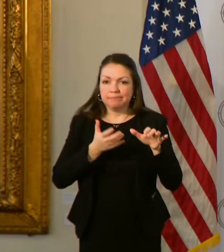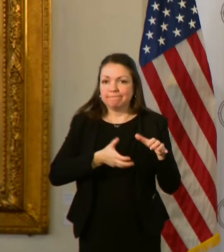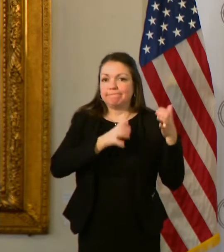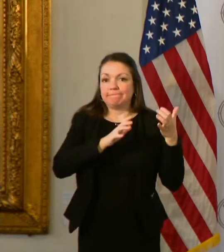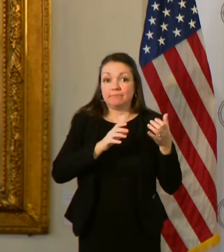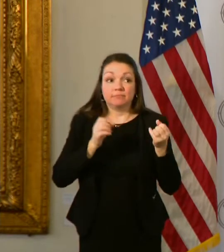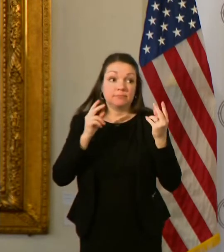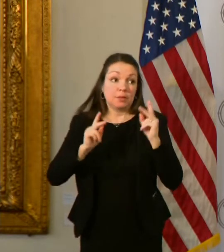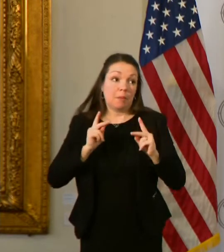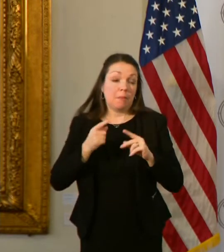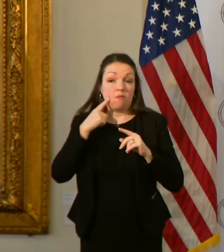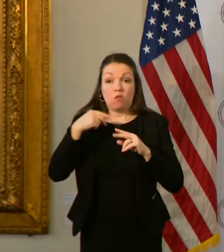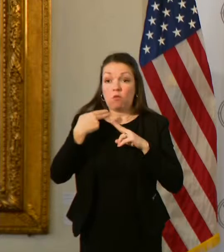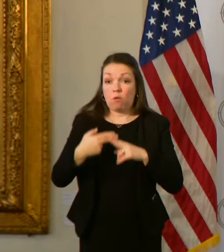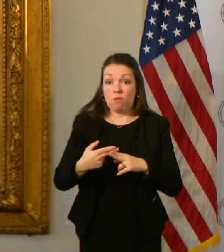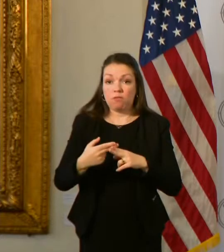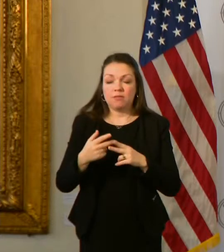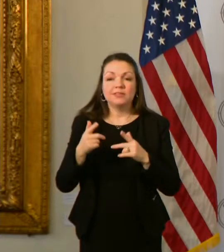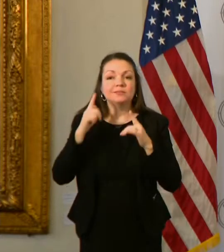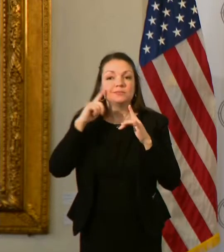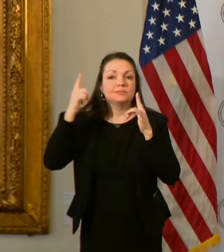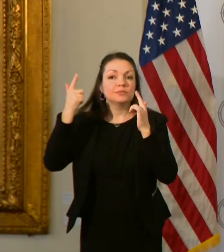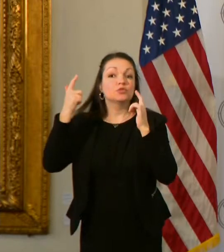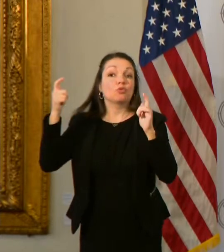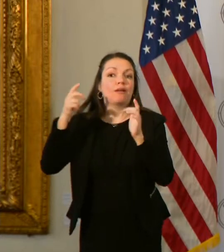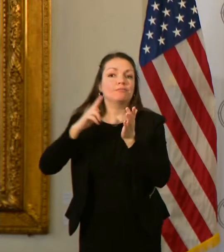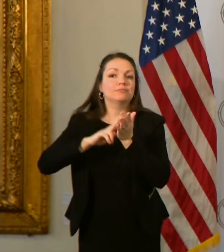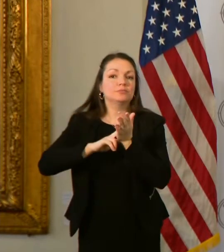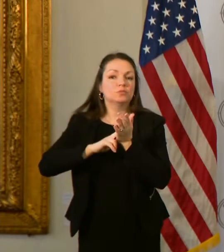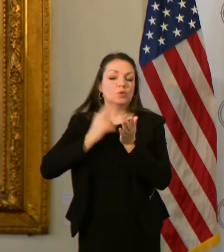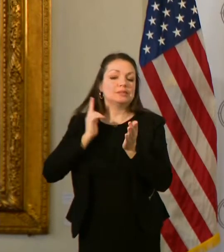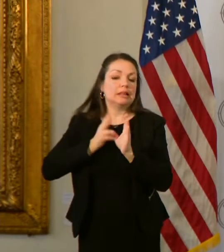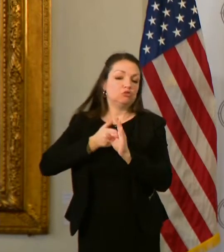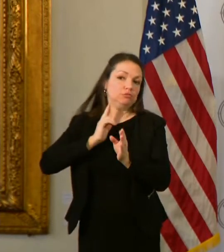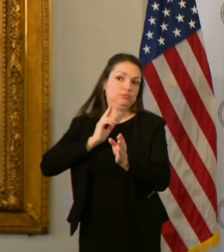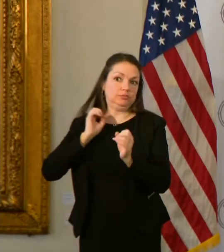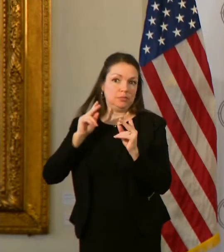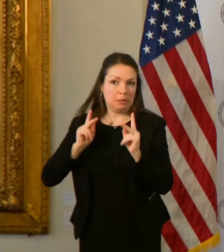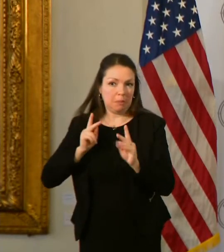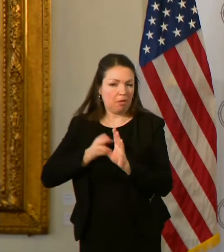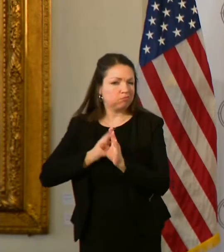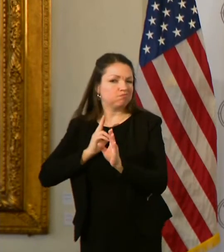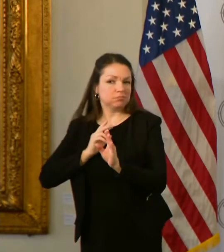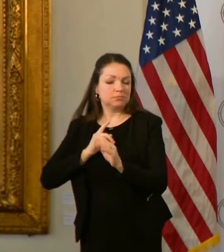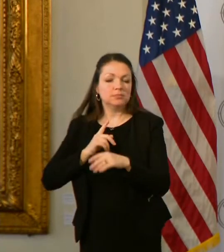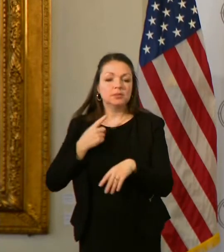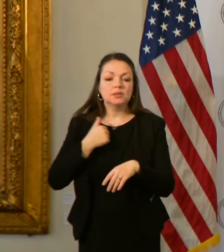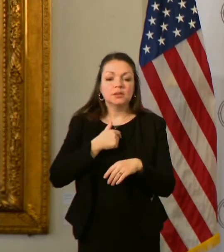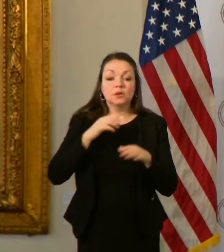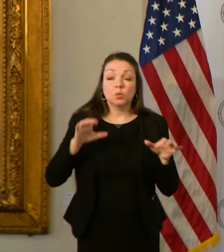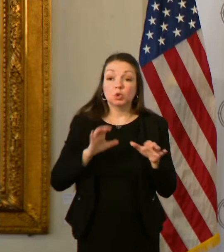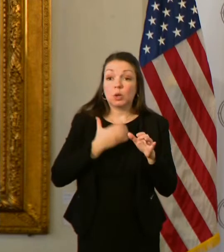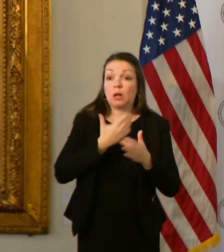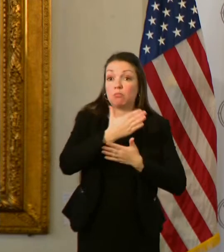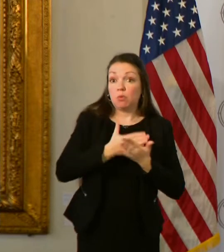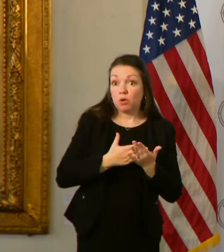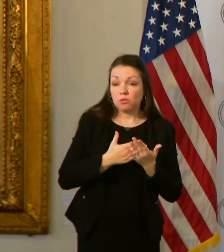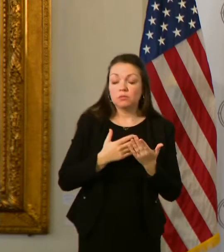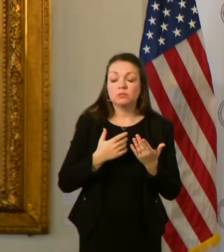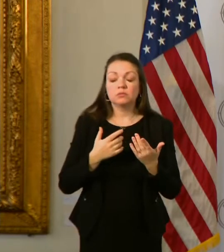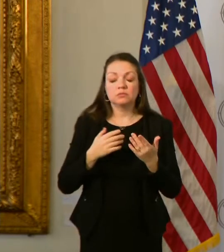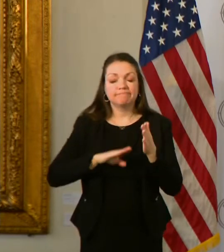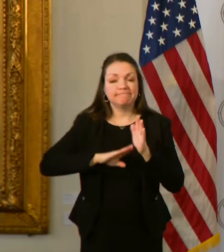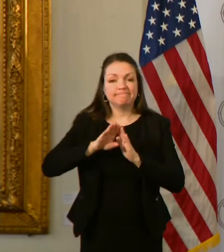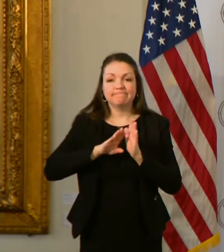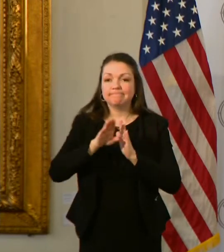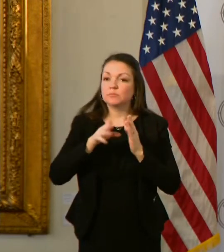Great Resignation. We're prosecuting with integrity, and we're also doing our part to build trust in the